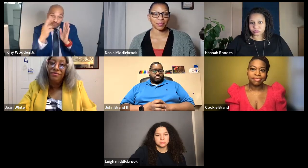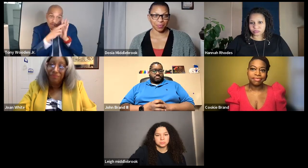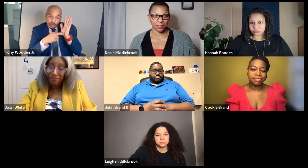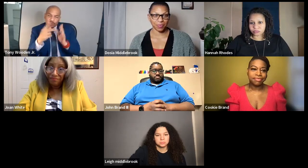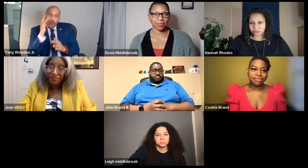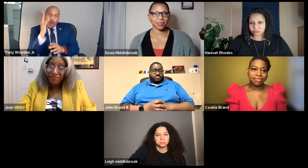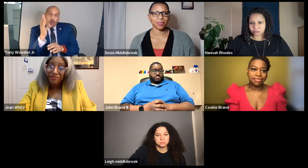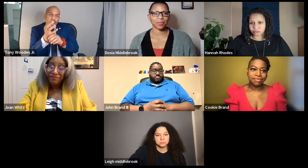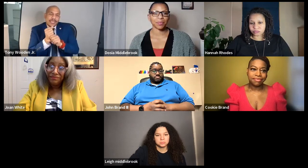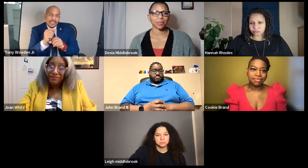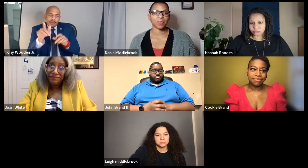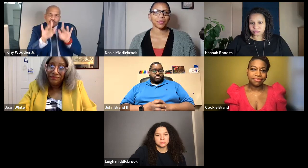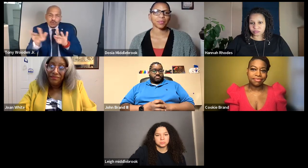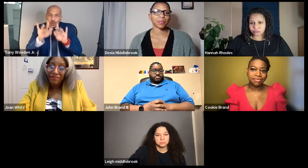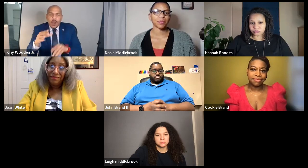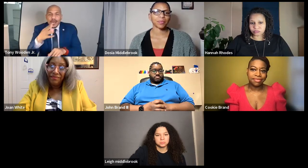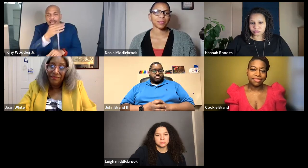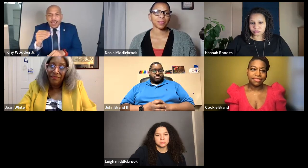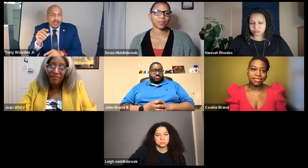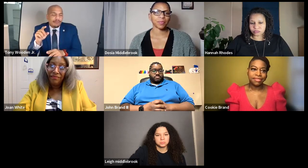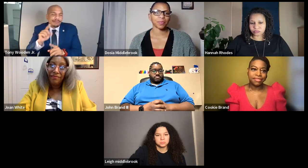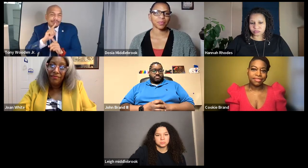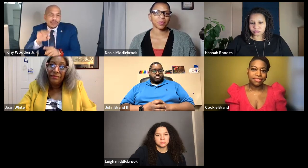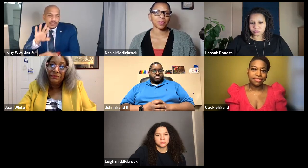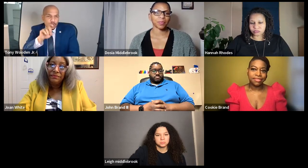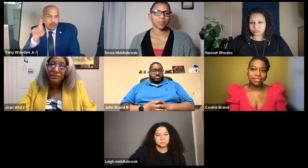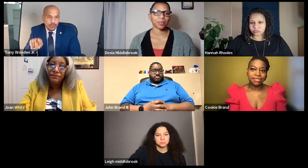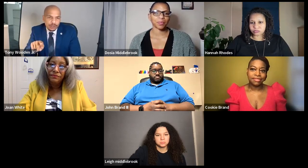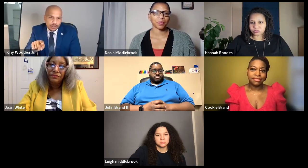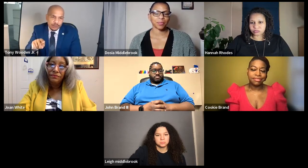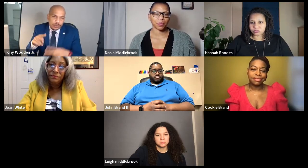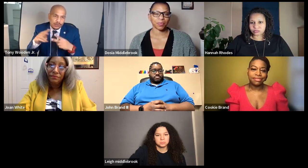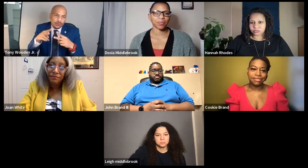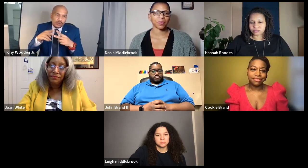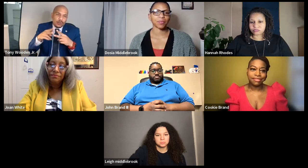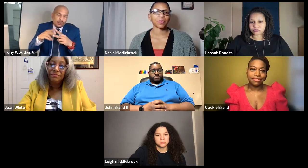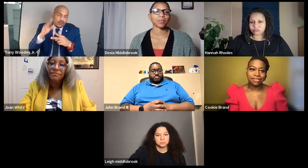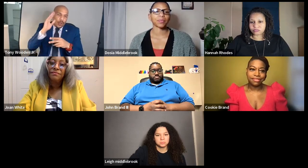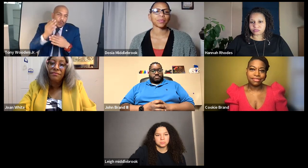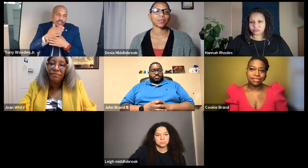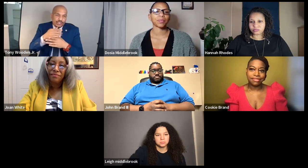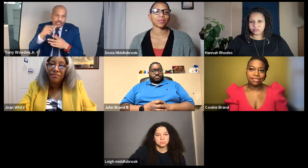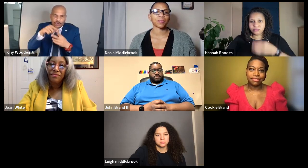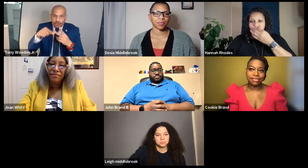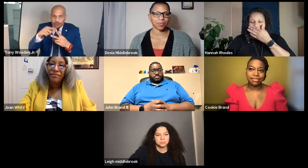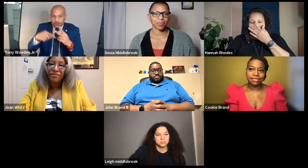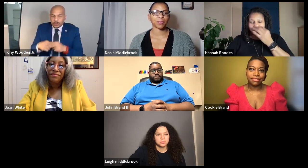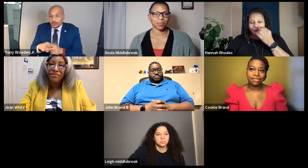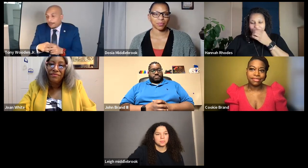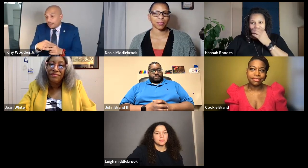audience members if you've registered, and you will get the recording and you'll be able to have your questions